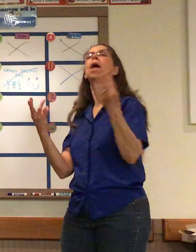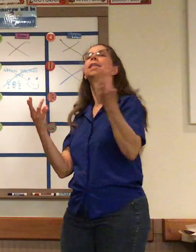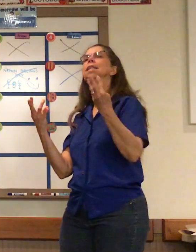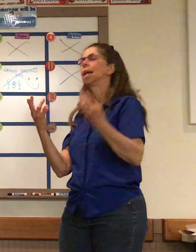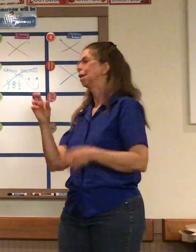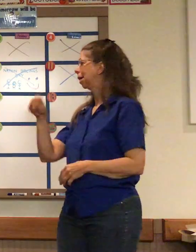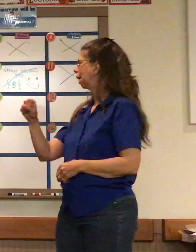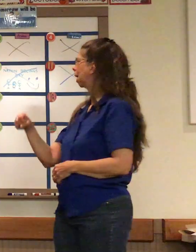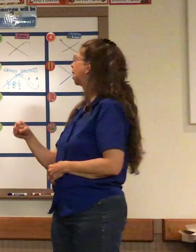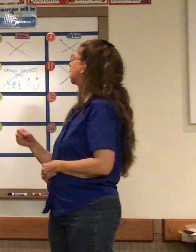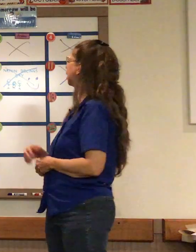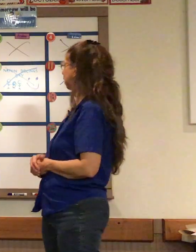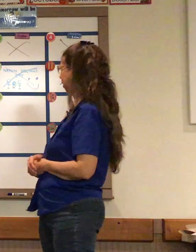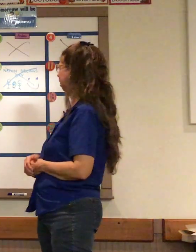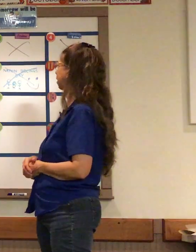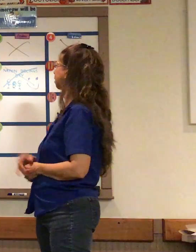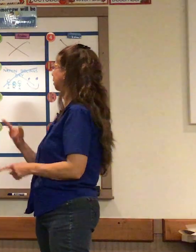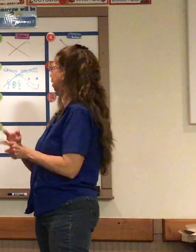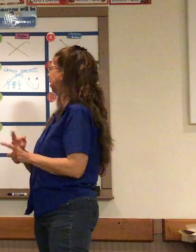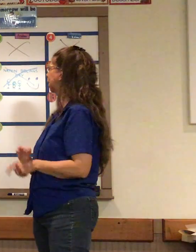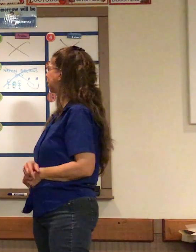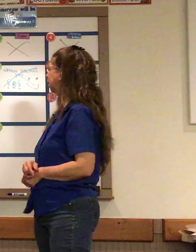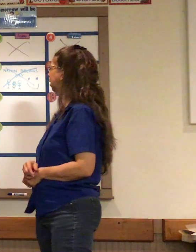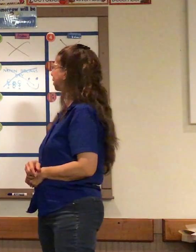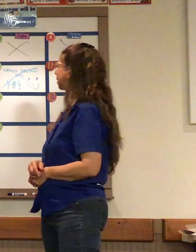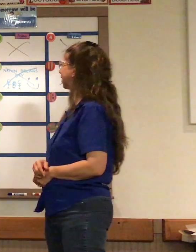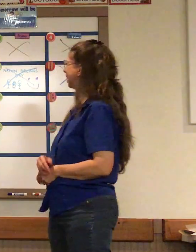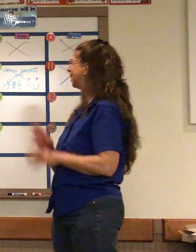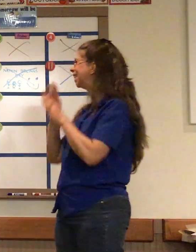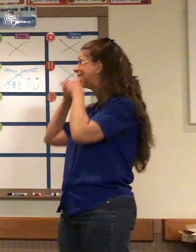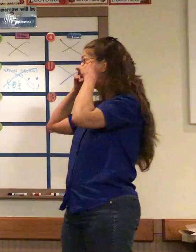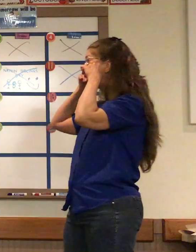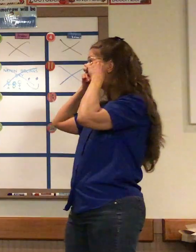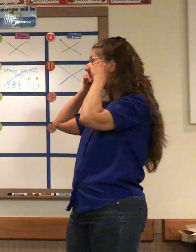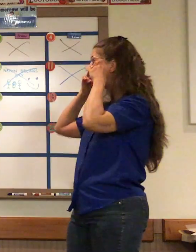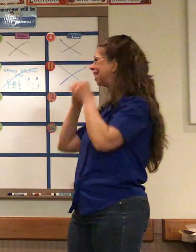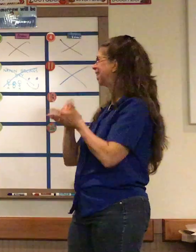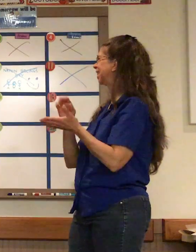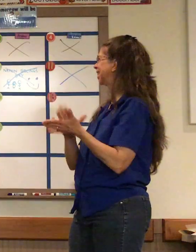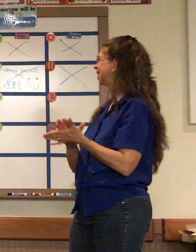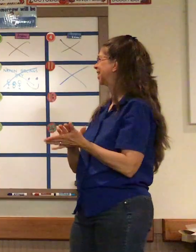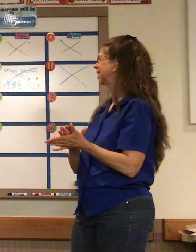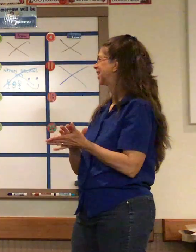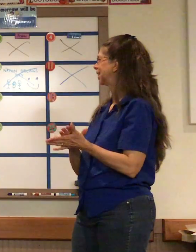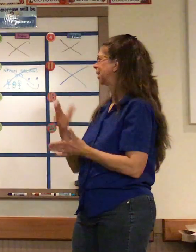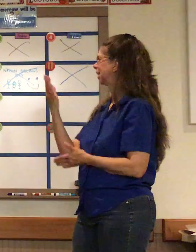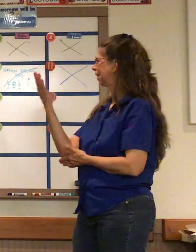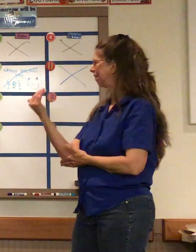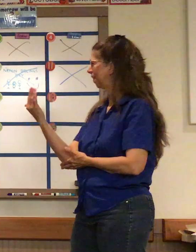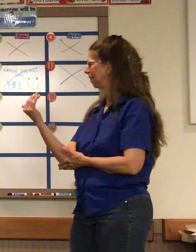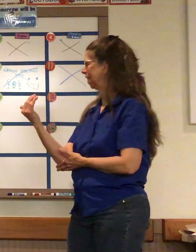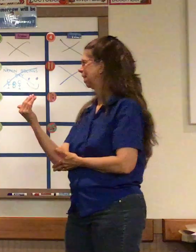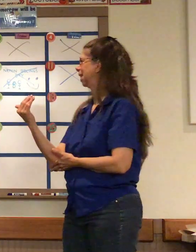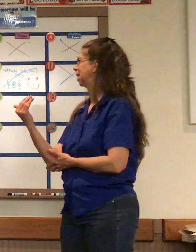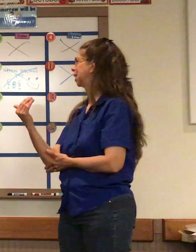Wednesday. You got it. It's Wednesday, so we're going to put a big smiley face there for Wednesday. It's Wednesday the